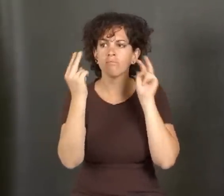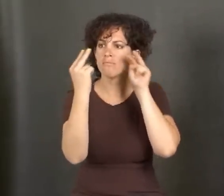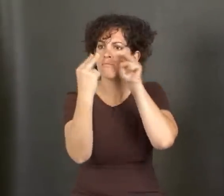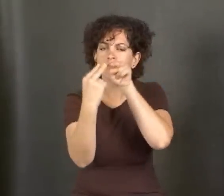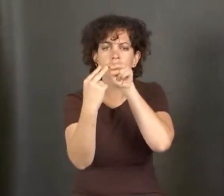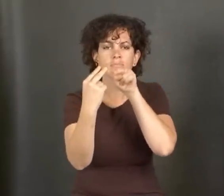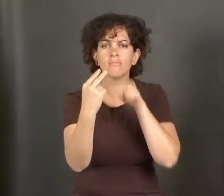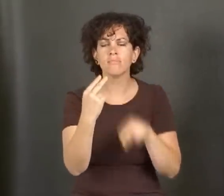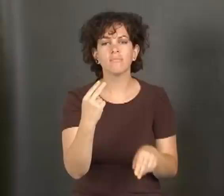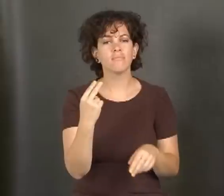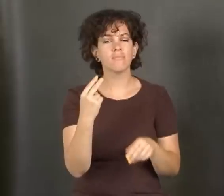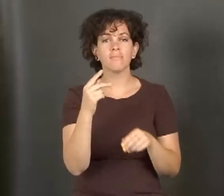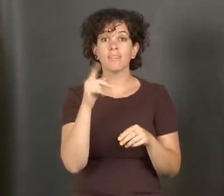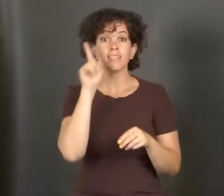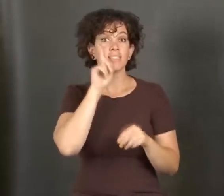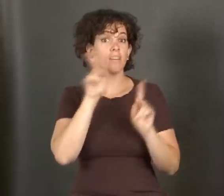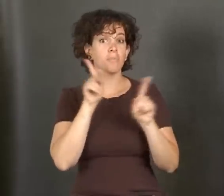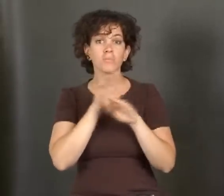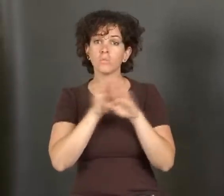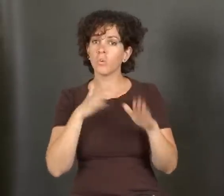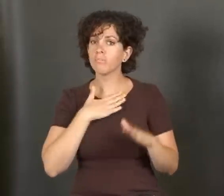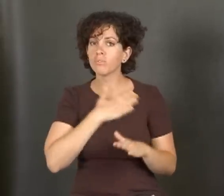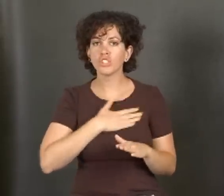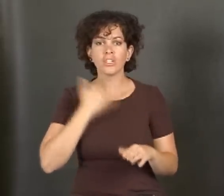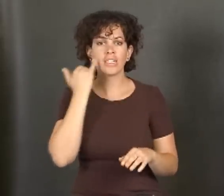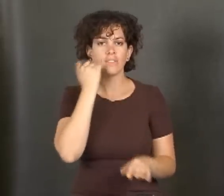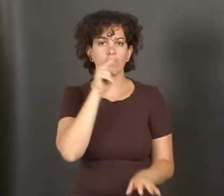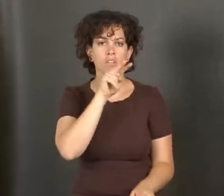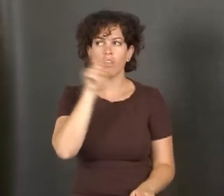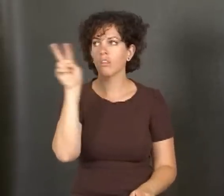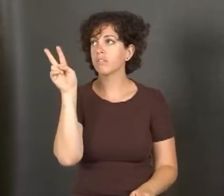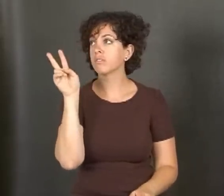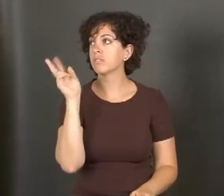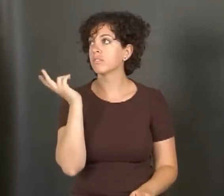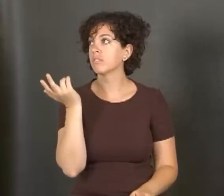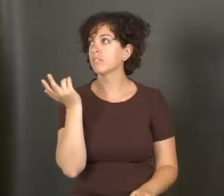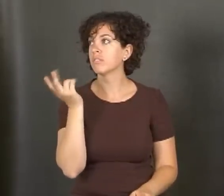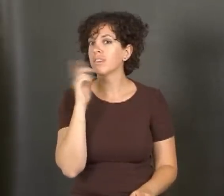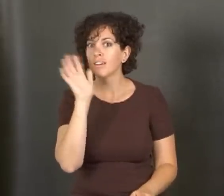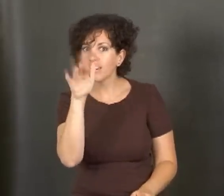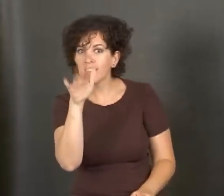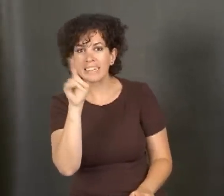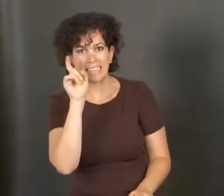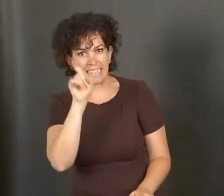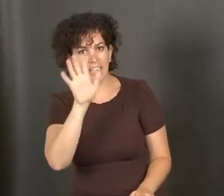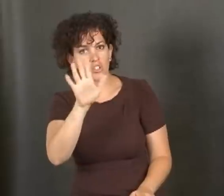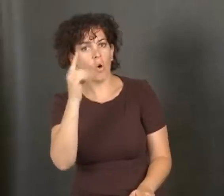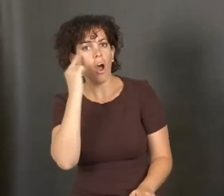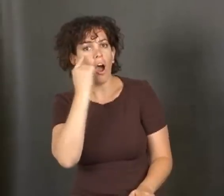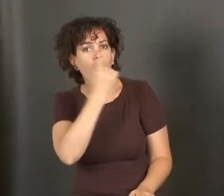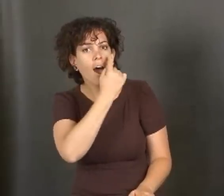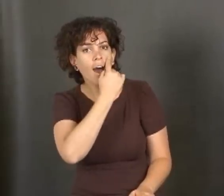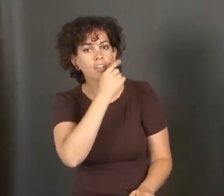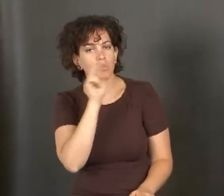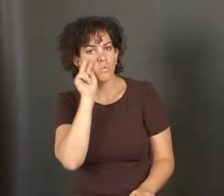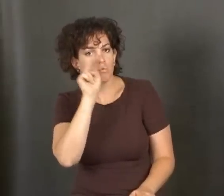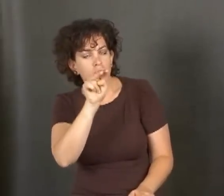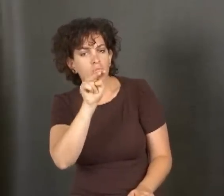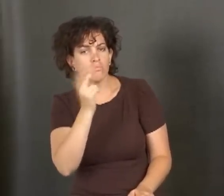It isn't rude to keep that eye contact in the deaf community. A deaf person doesn't appreciate if someone looks away because they need to make